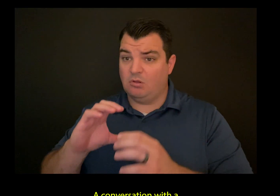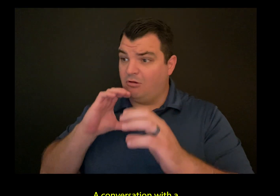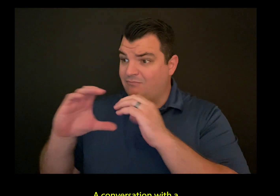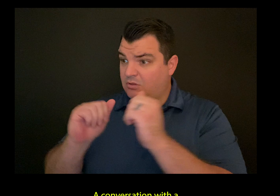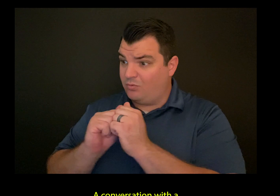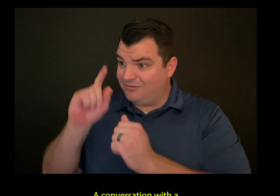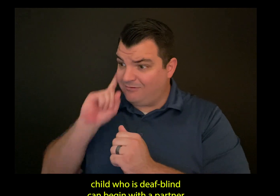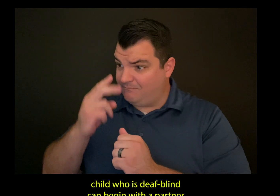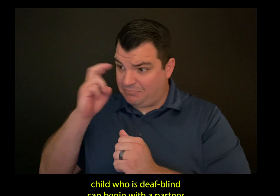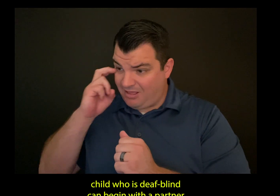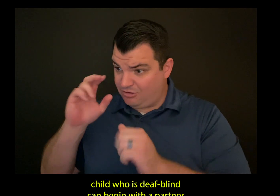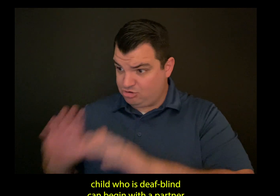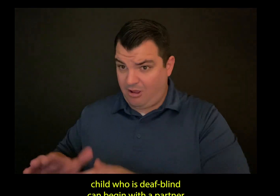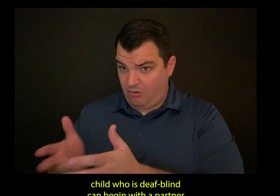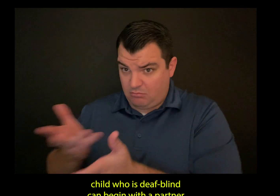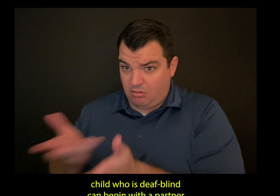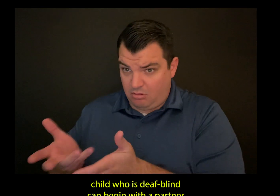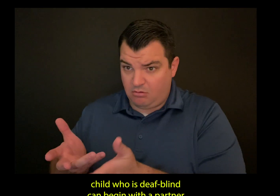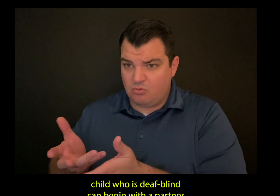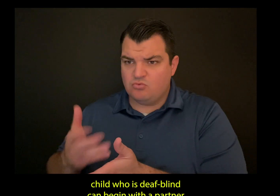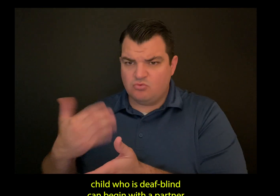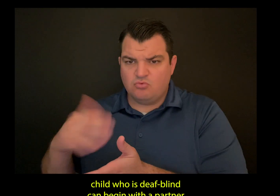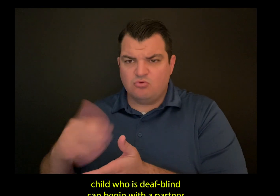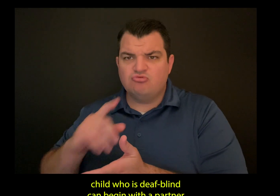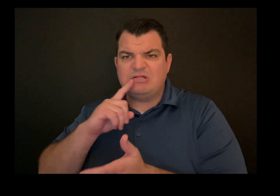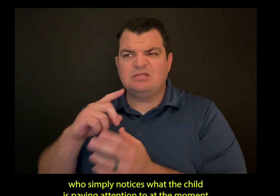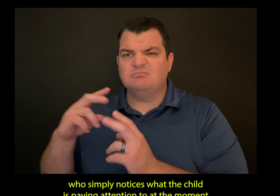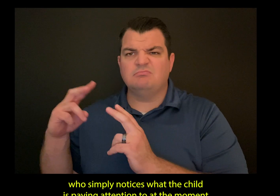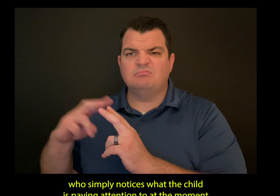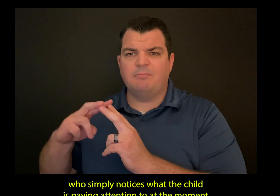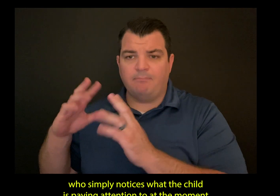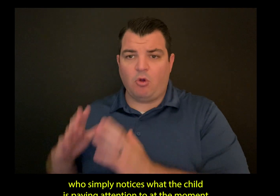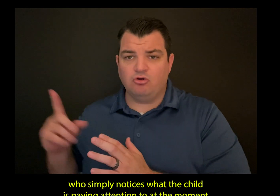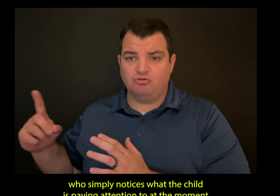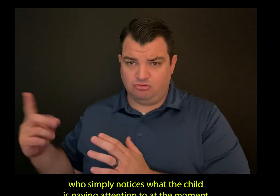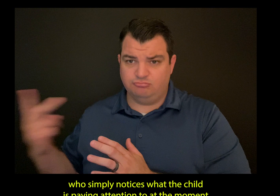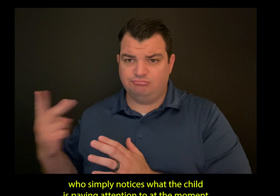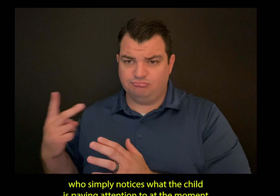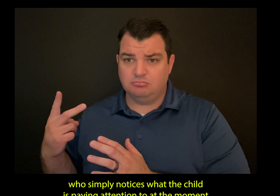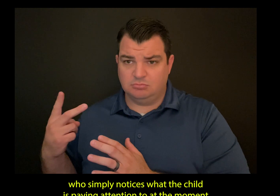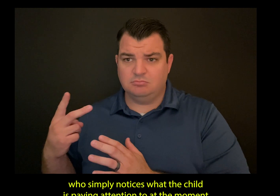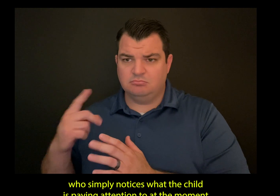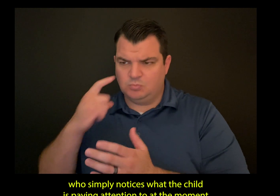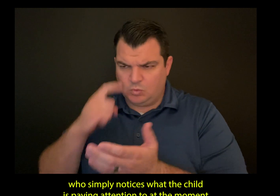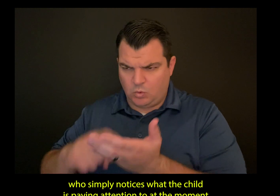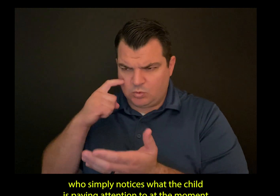A conversation with a child who is deafblind can begin with a partner who simply notices what the child is paying attention to at the